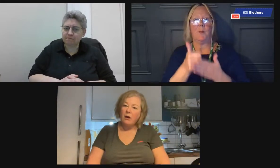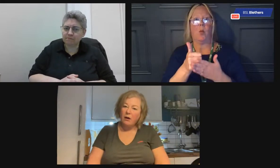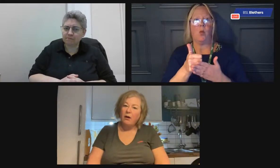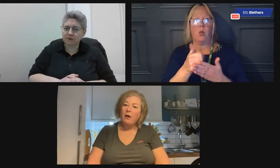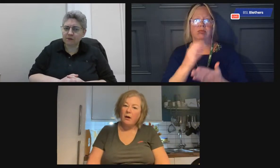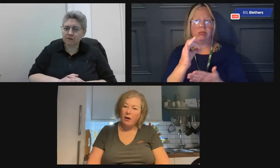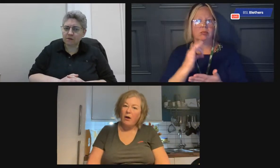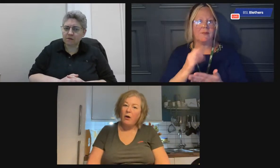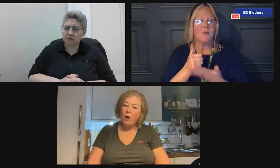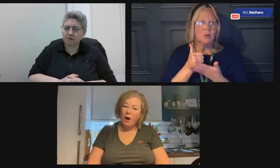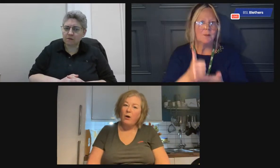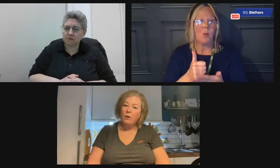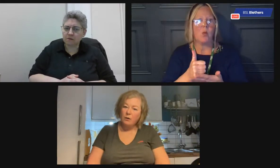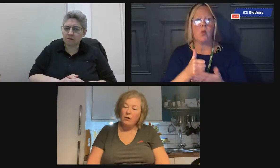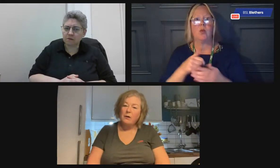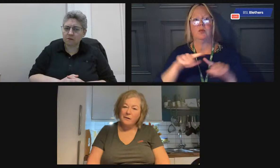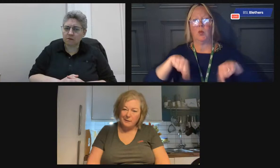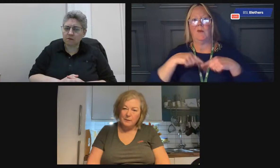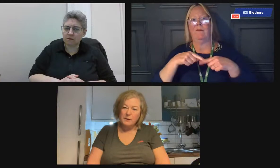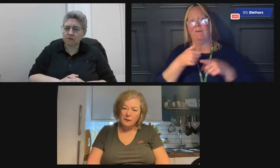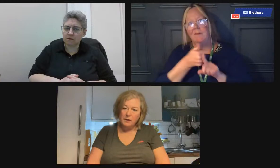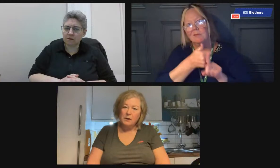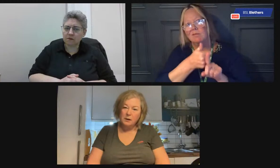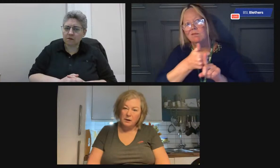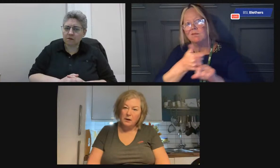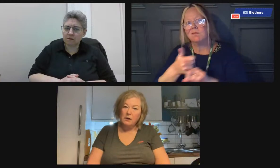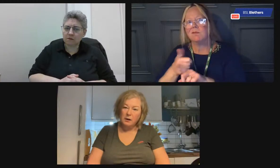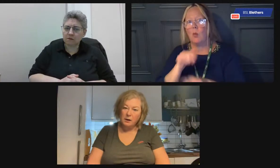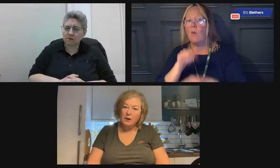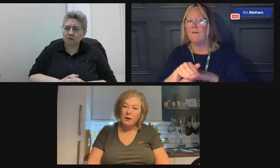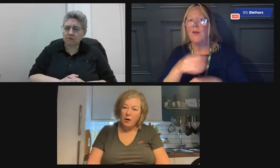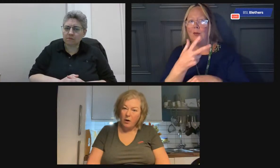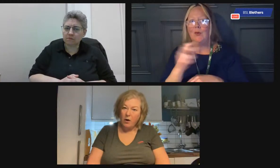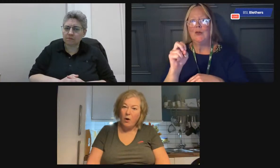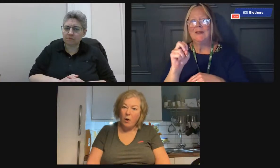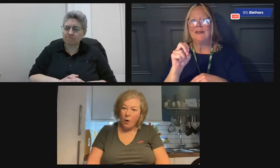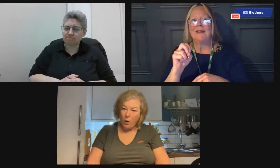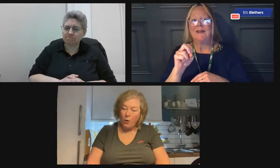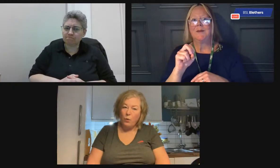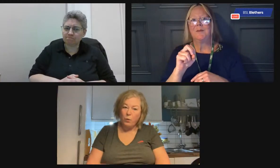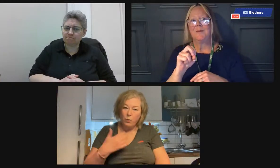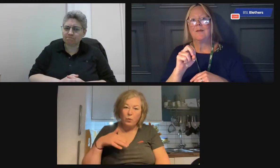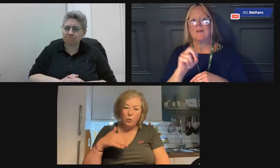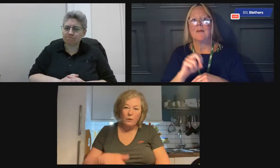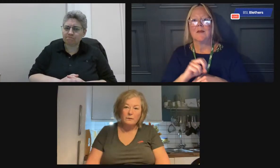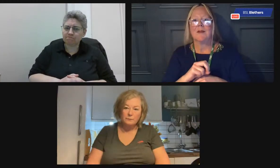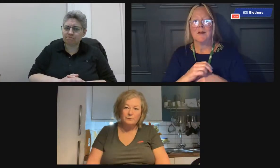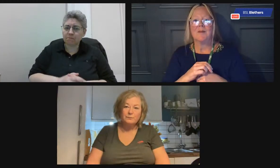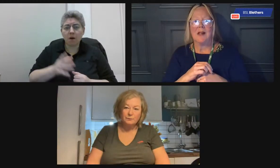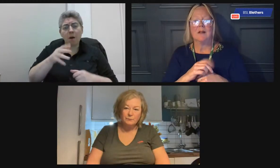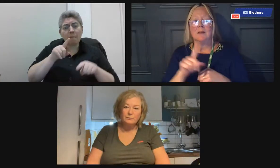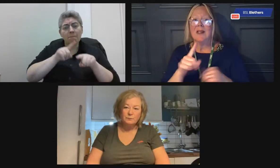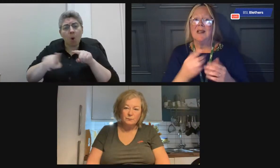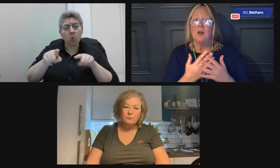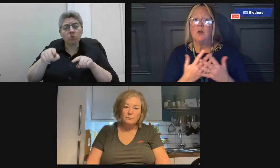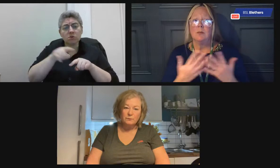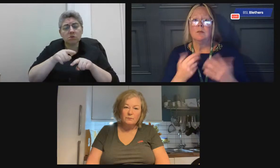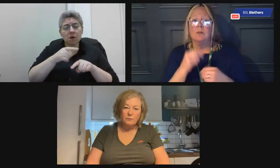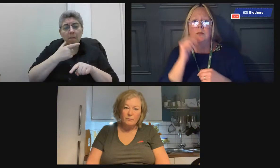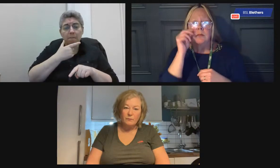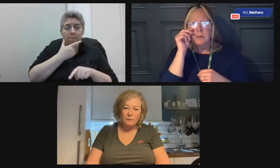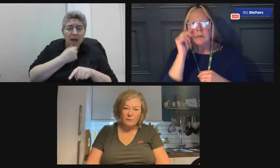who've been in touch with the project and who we've provided direct support to, over 30 individuals,